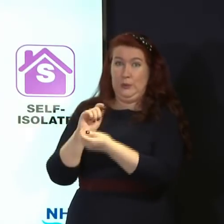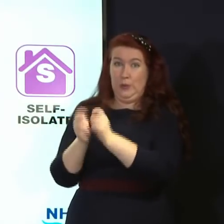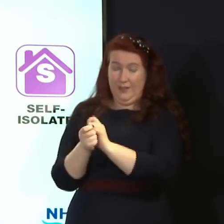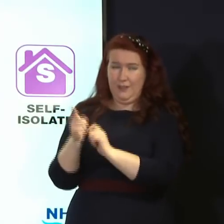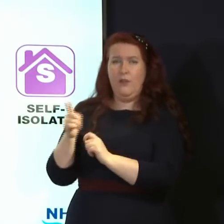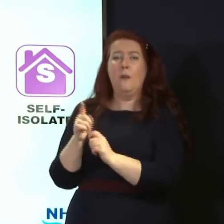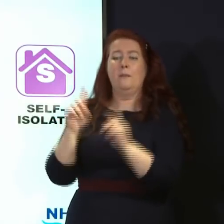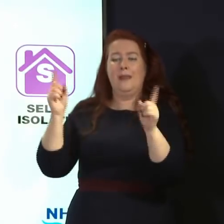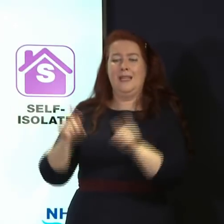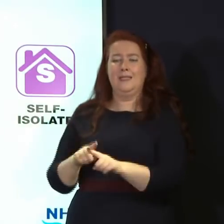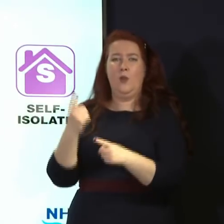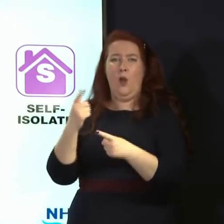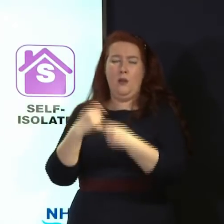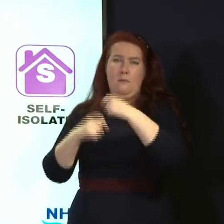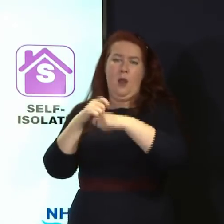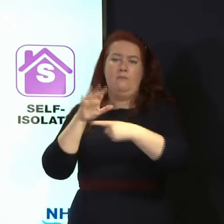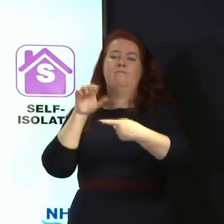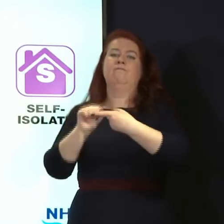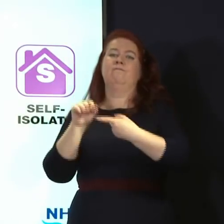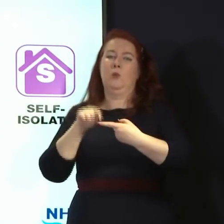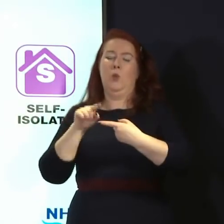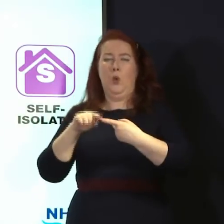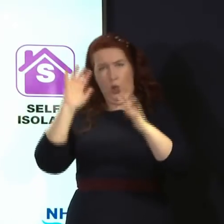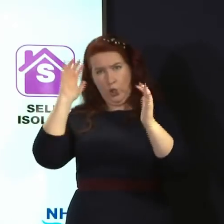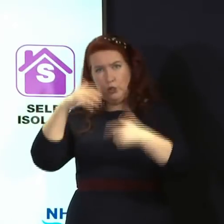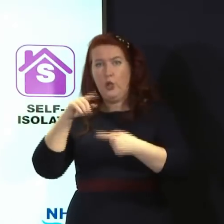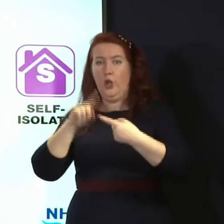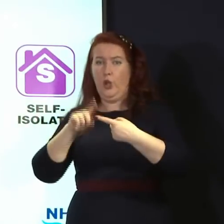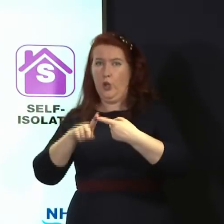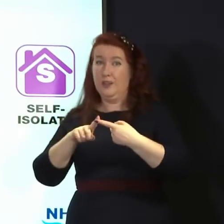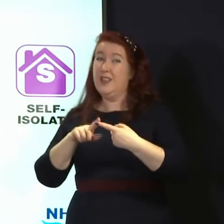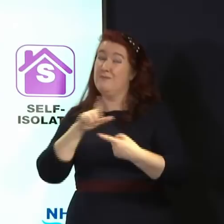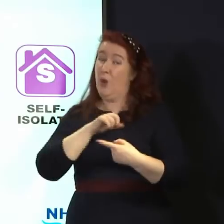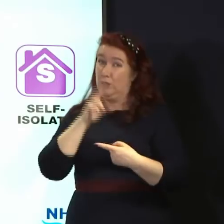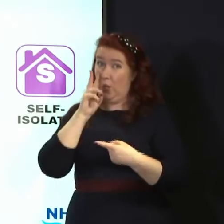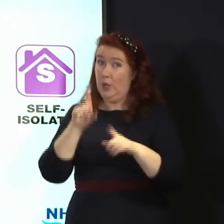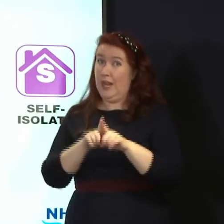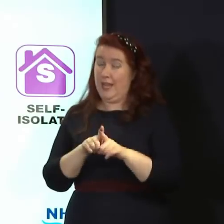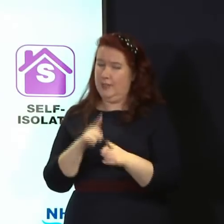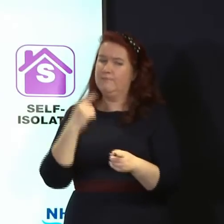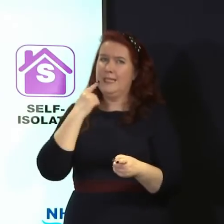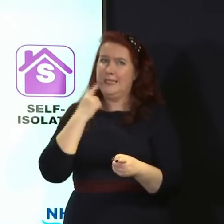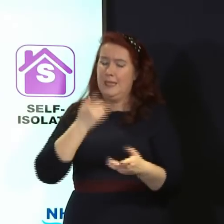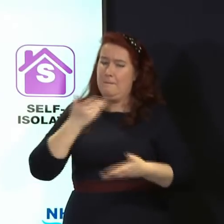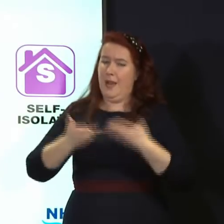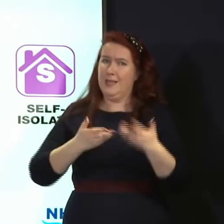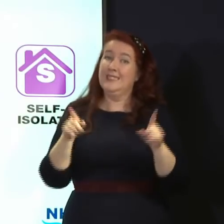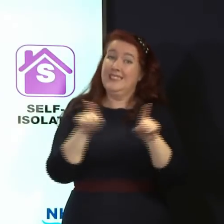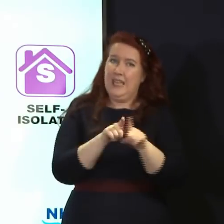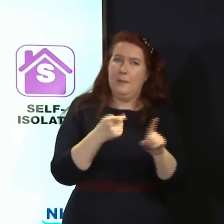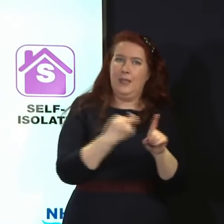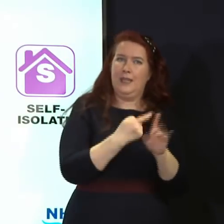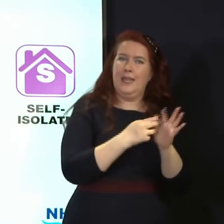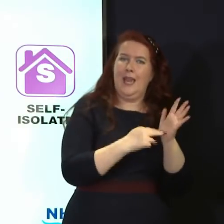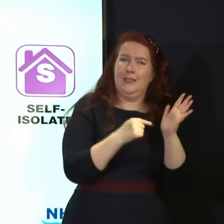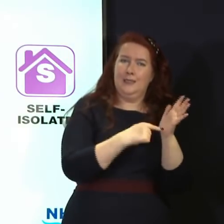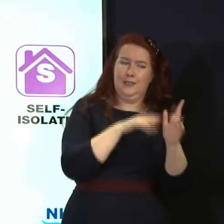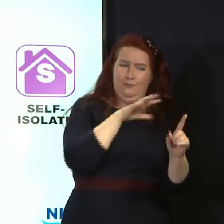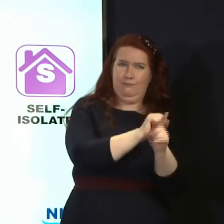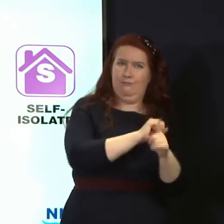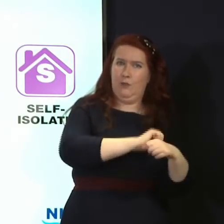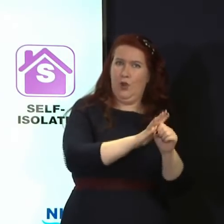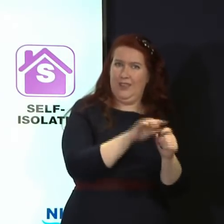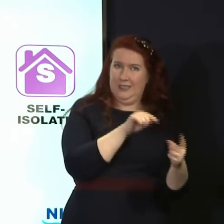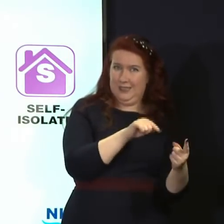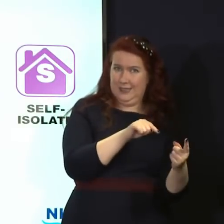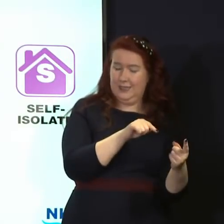to a variant of concern because it appears to be as transmissible, at least, as the Kent variant. Particularly challenging in